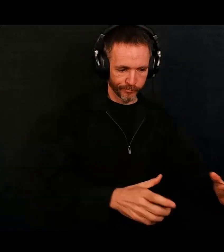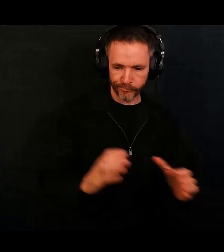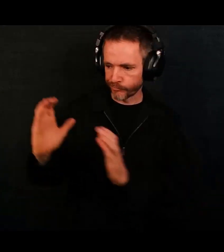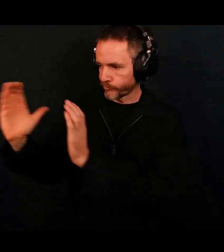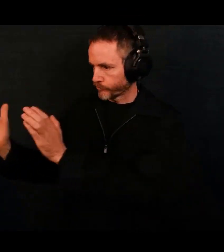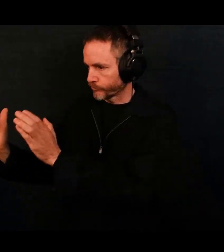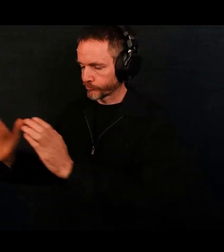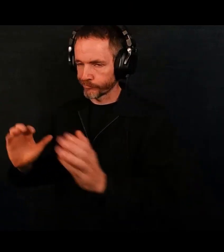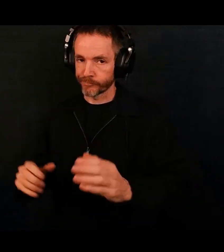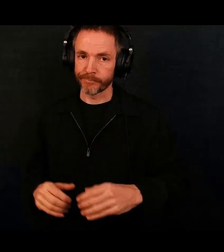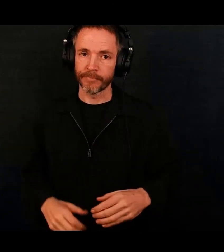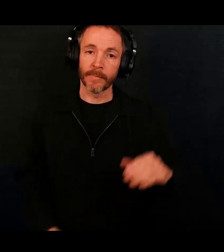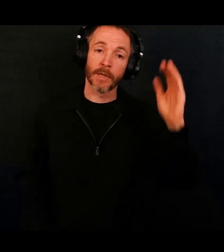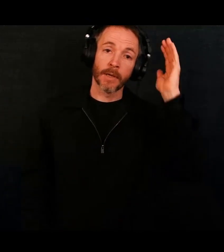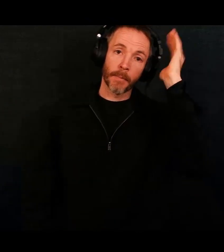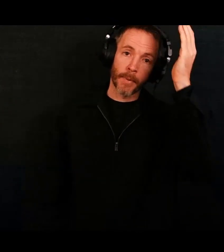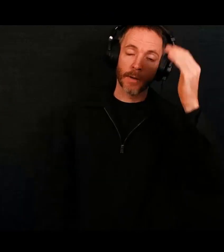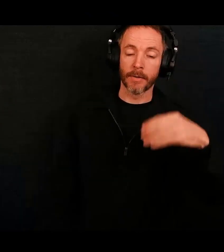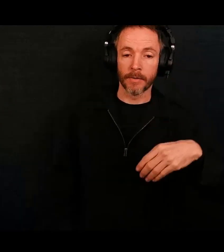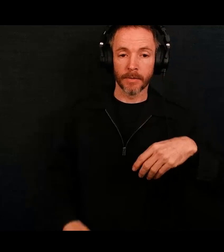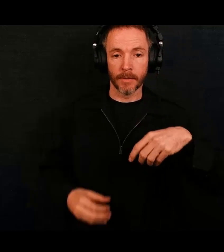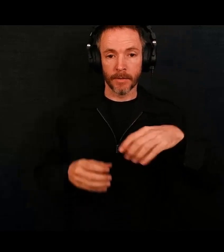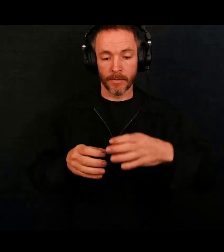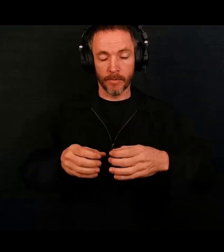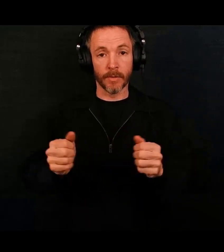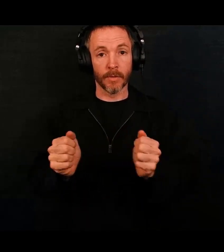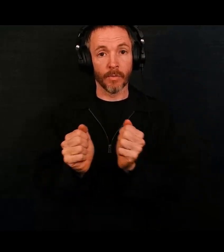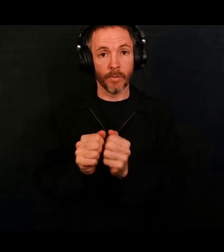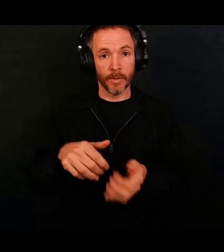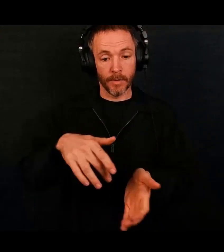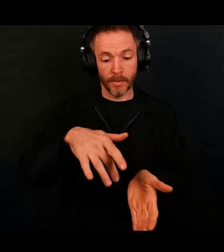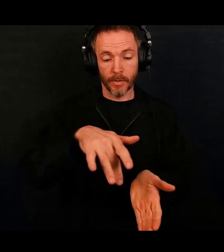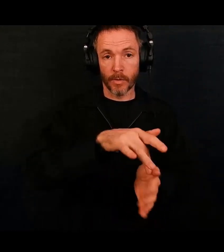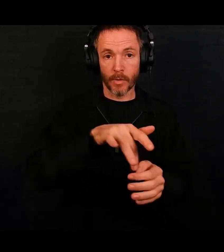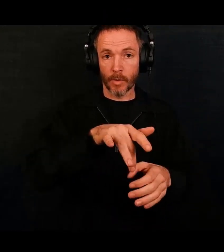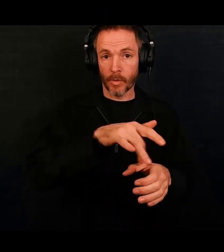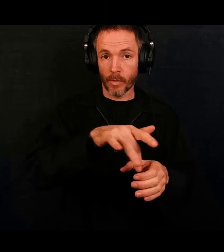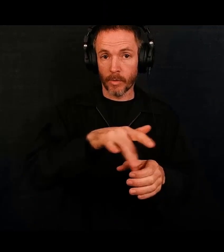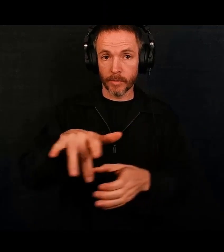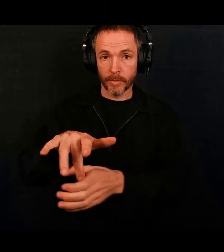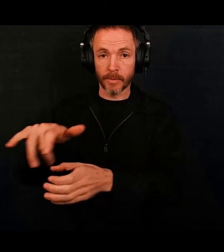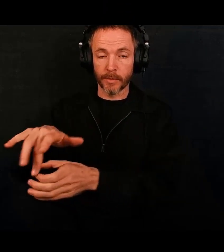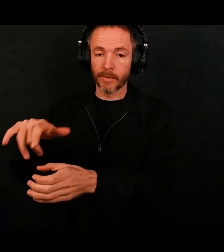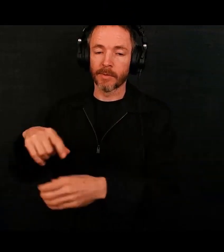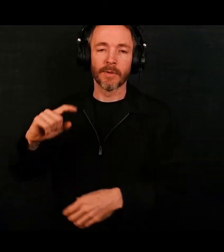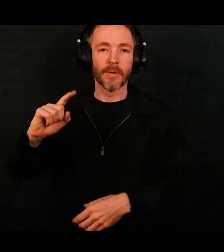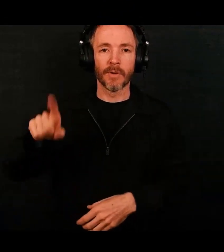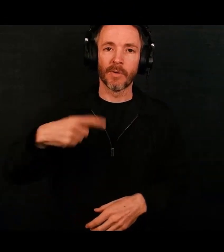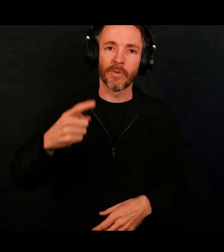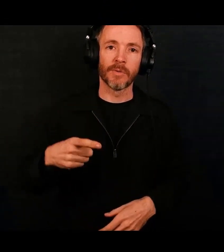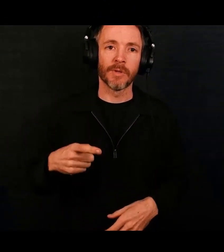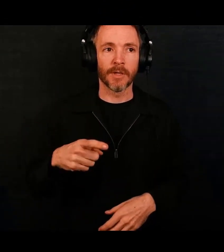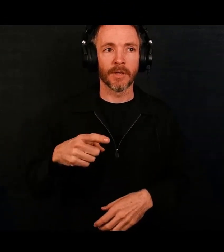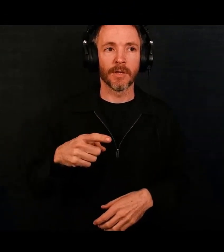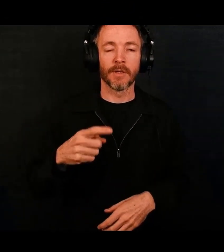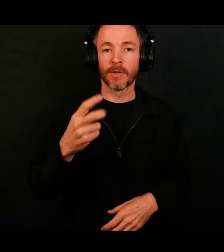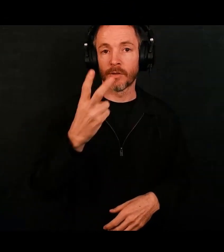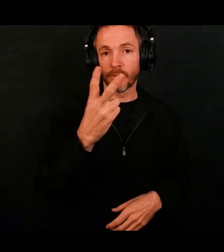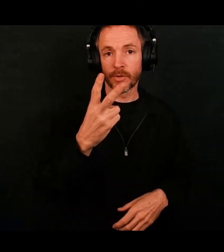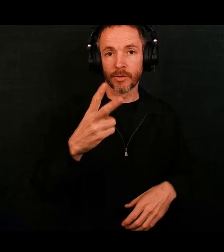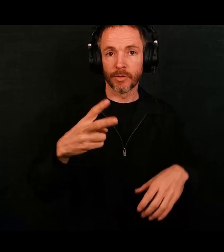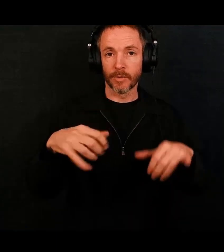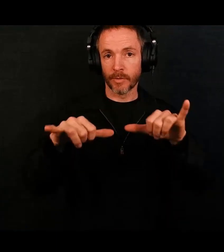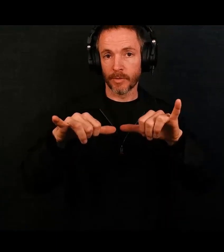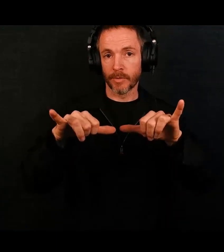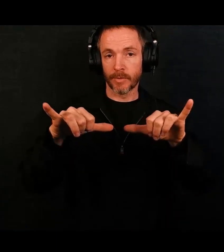apparently the perforated only comes in the full size and the half size. I can't get perforated in this